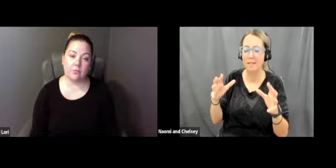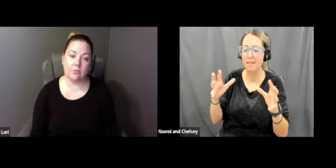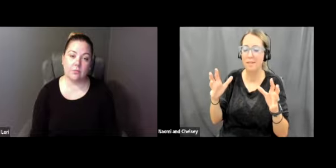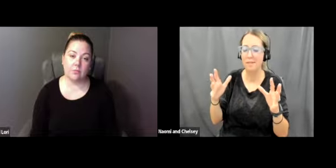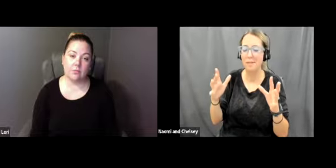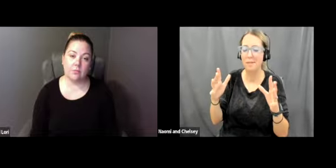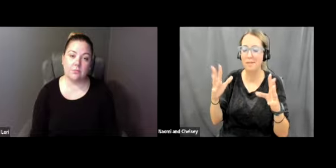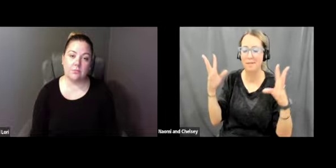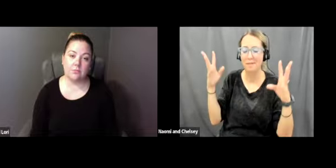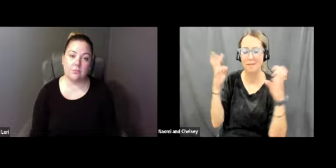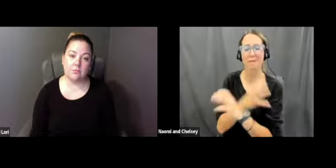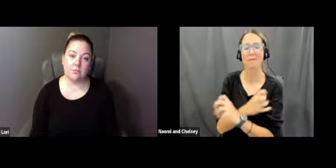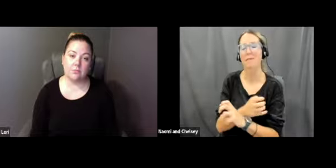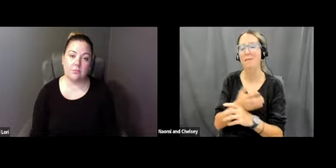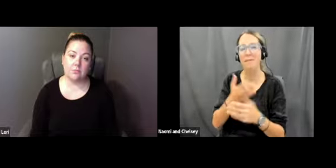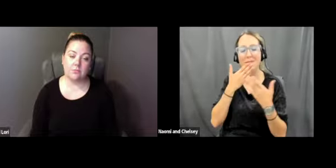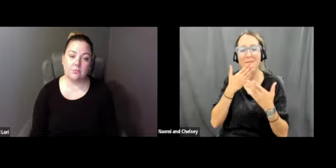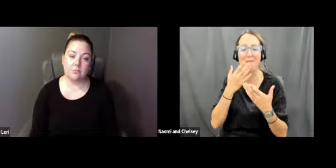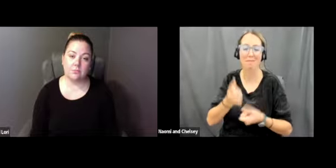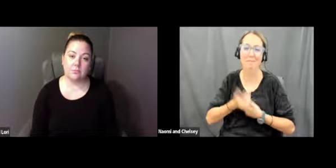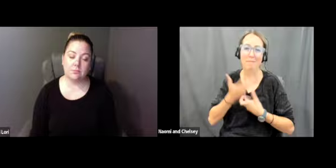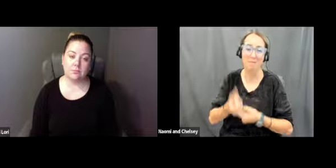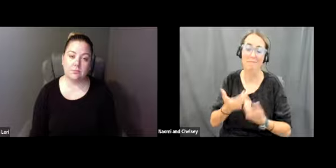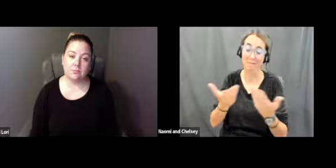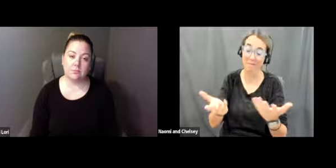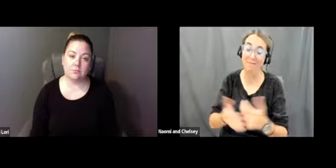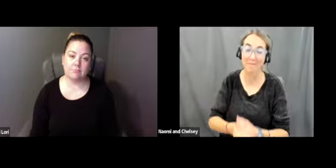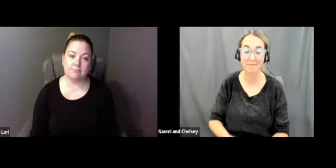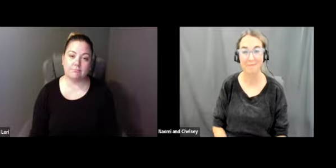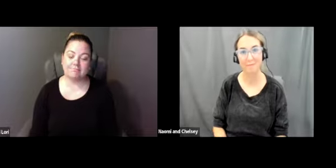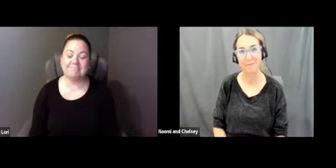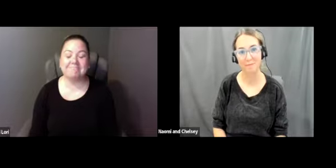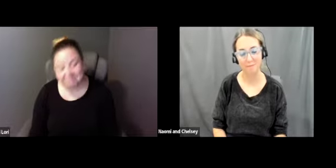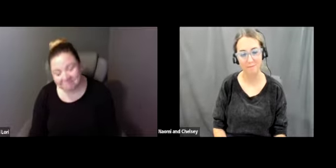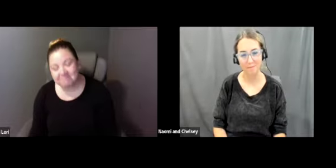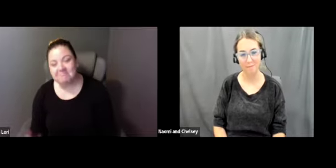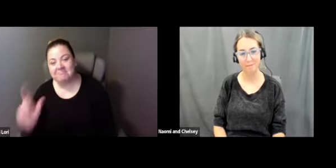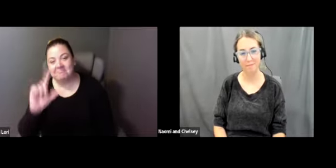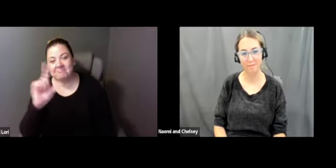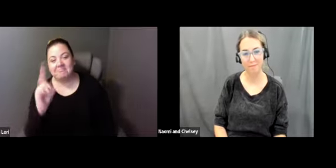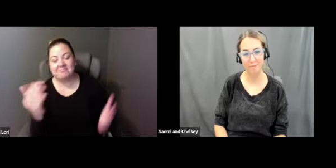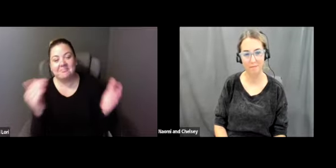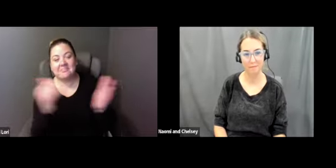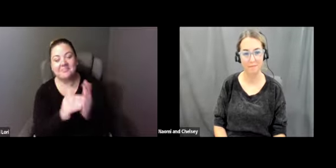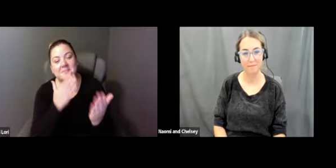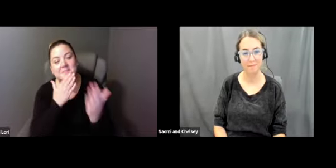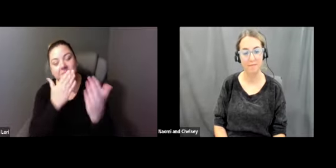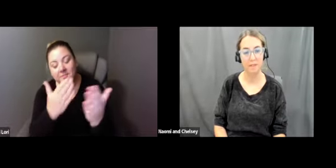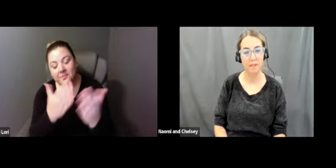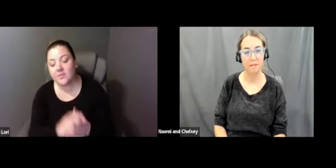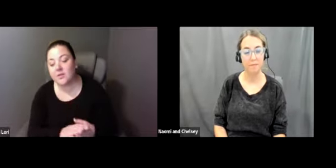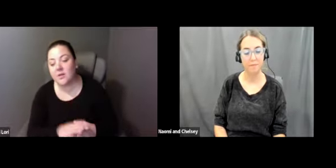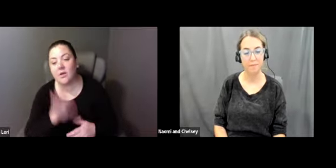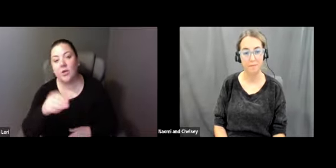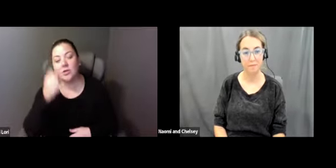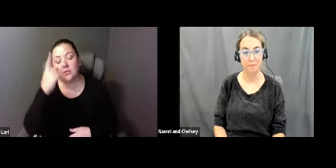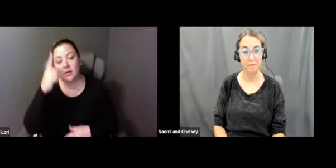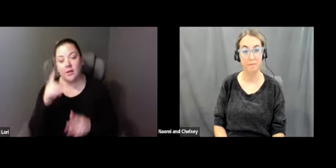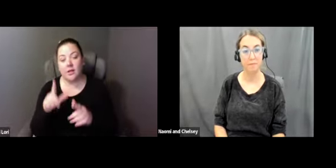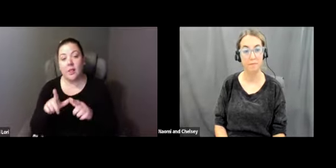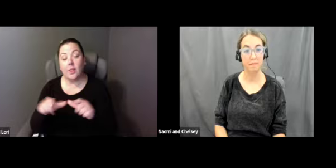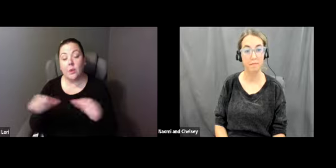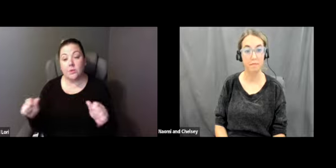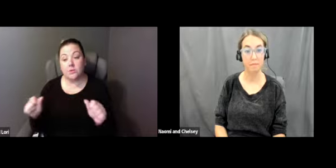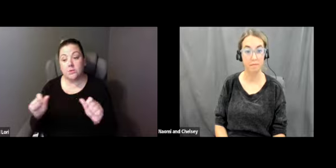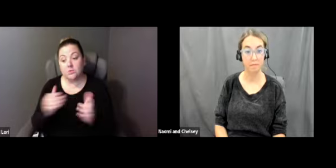to you for sharing that with us. Lori speaking. Thank you so much. I wanted to say that being part of a linguistic minority group